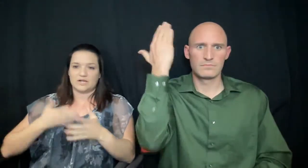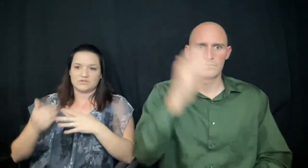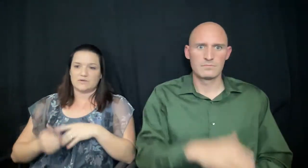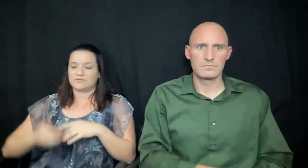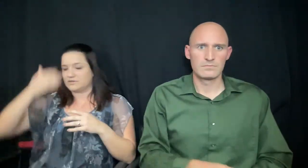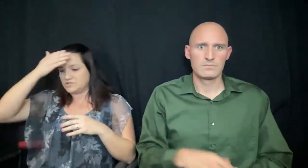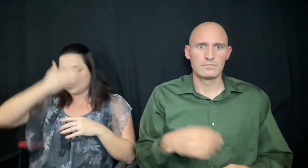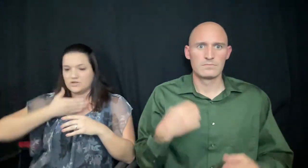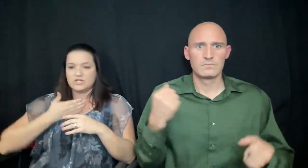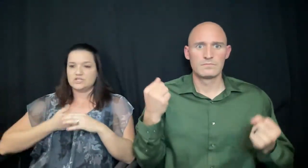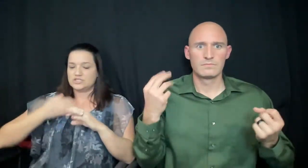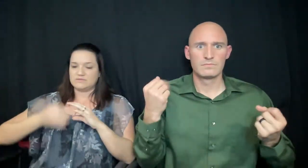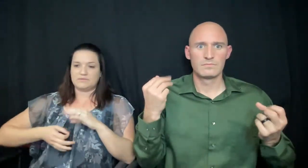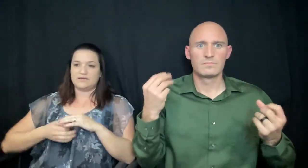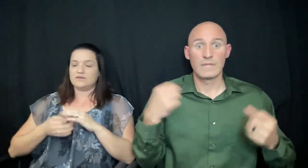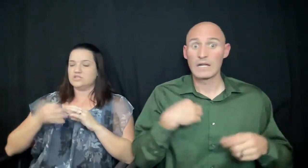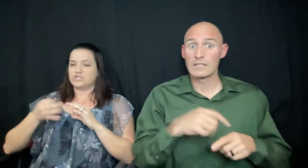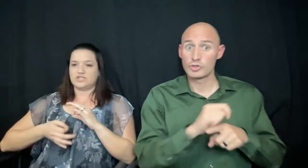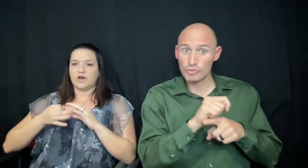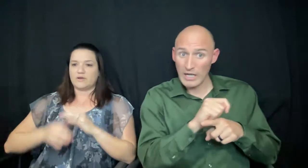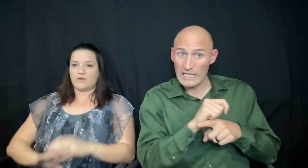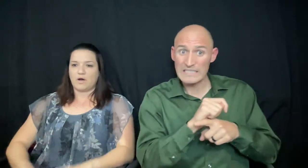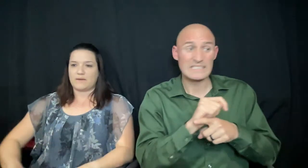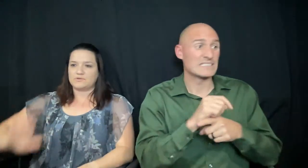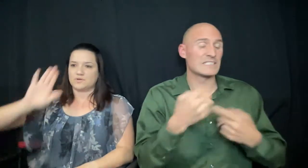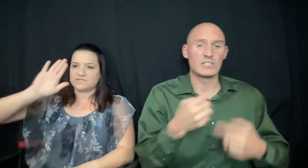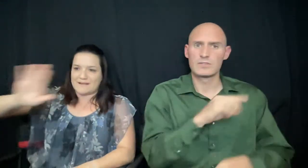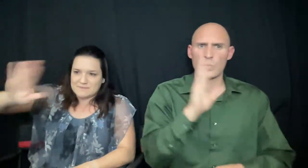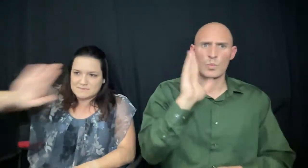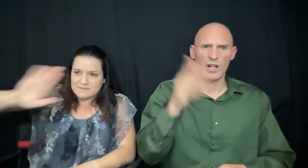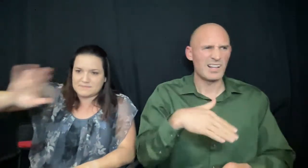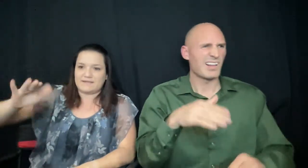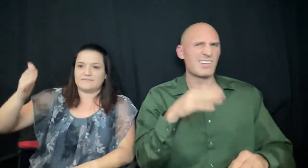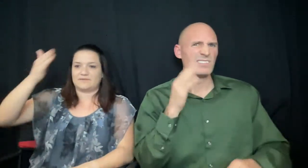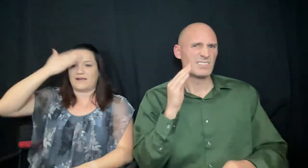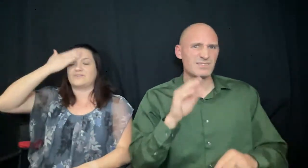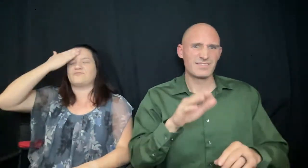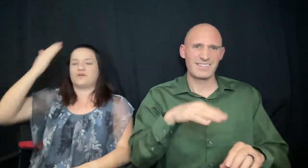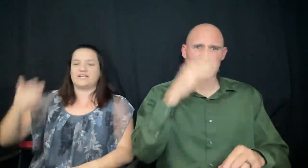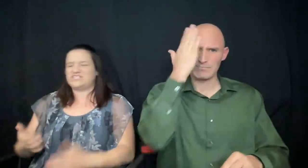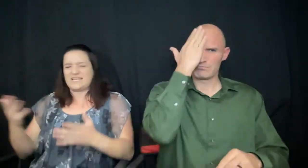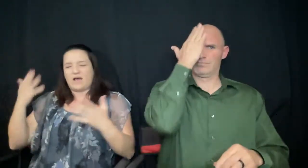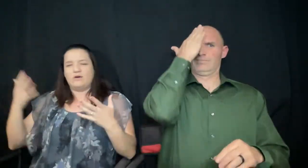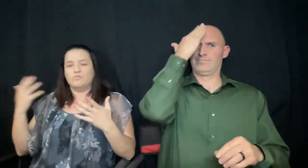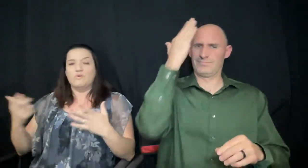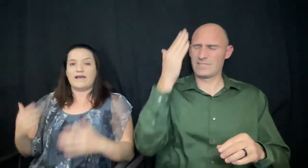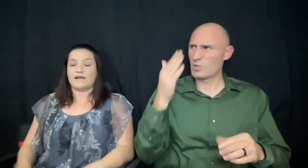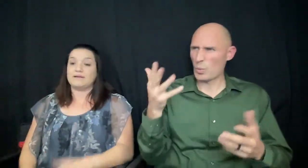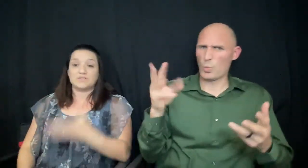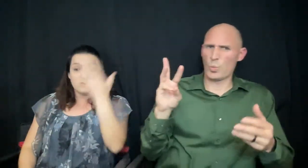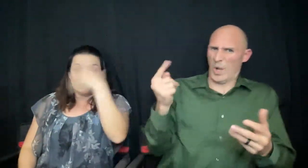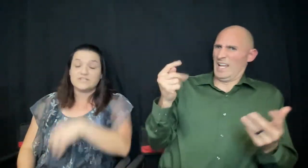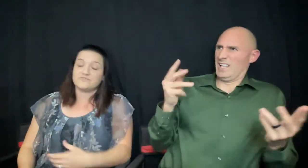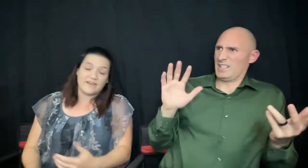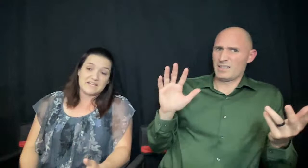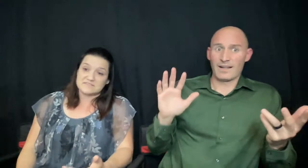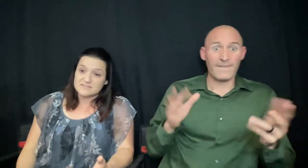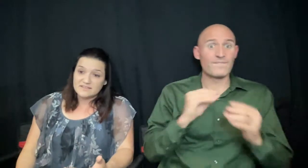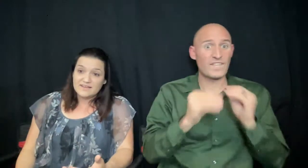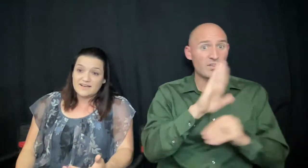train with her, and she'd go, and I'd walk up to her and go smack, smack, smack, smack, smack, like right in her forehead. And she's like, oh, what? I'm like, dude, fix your face.